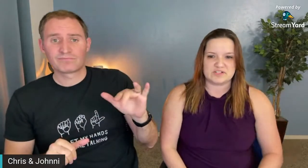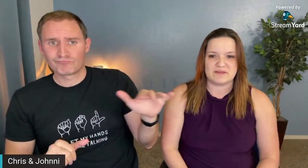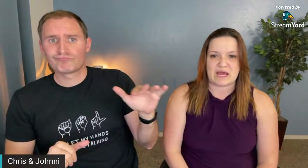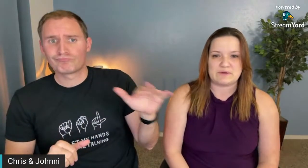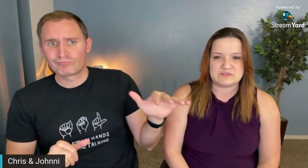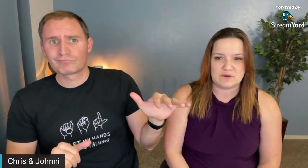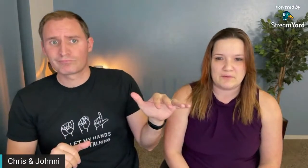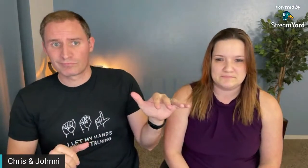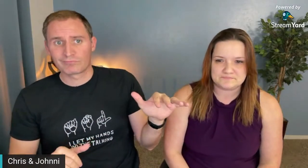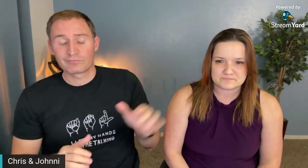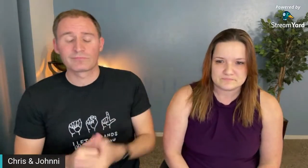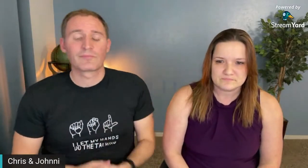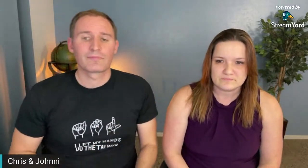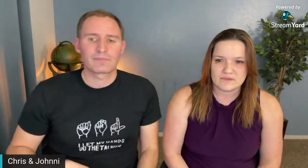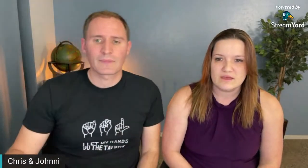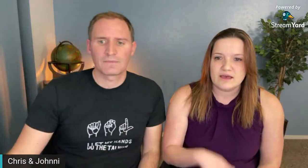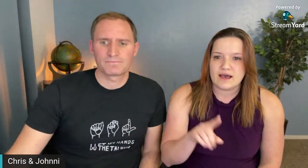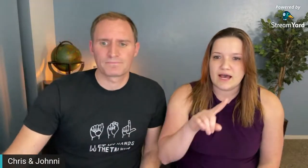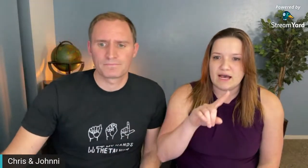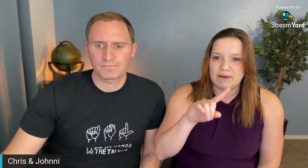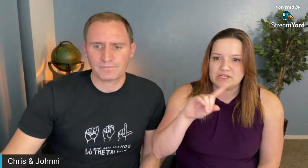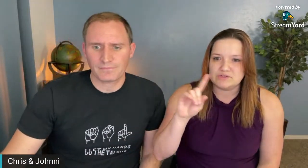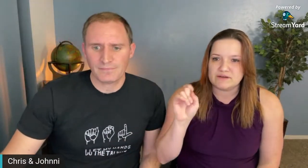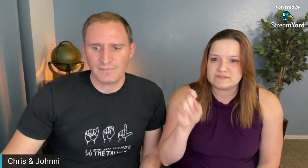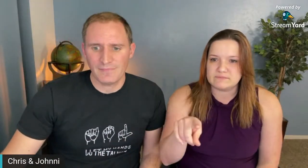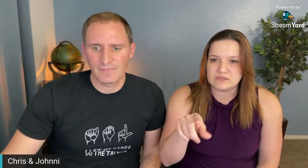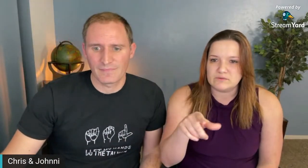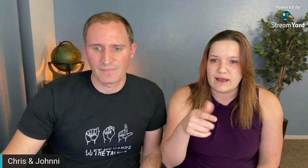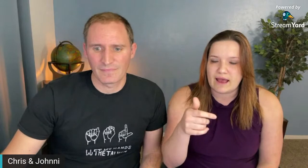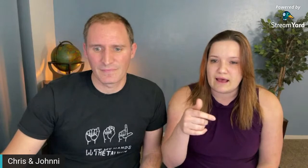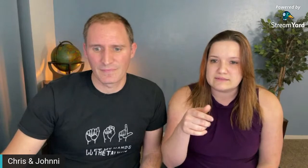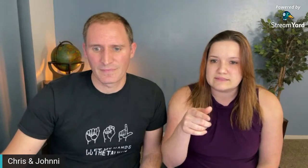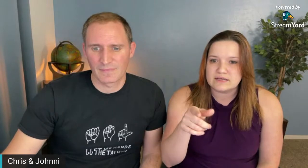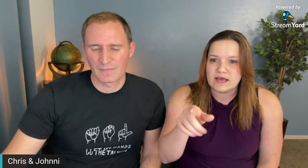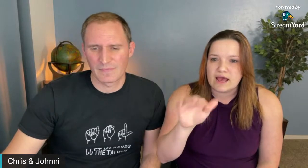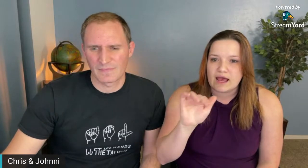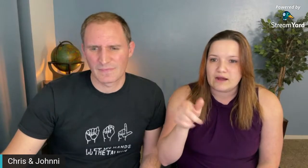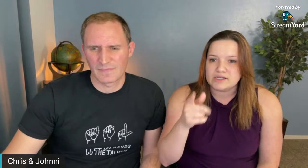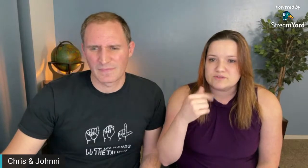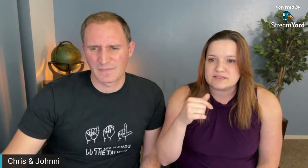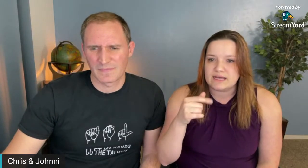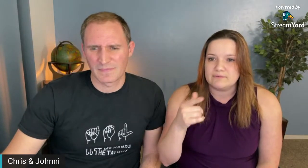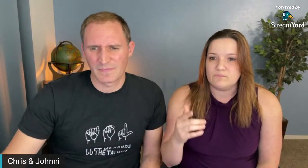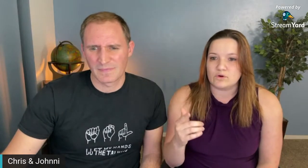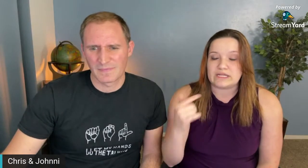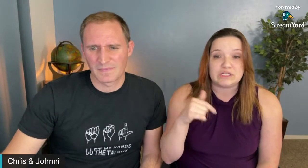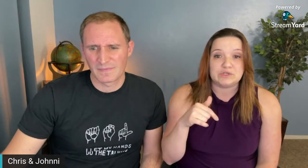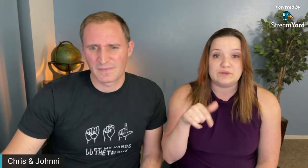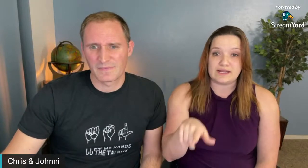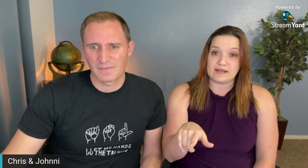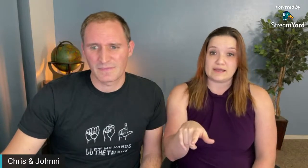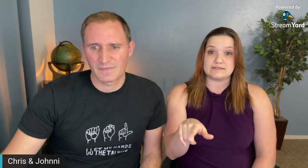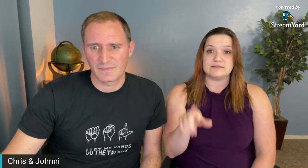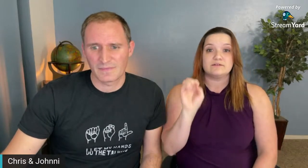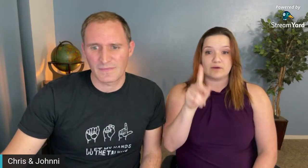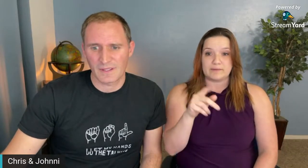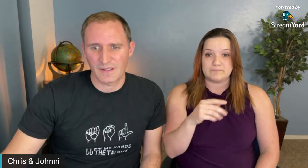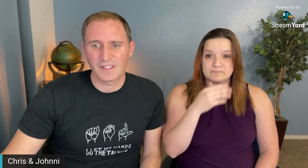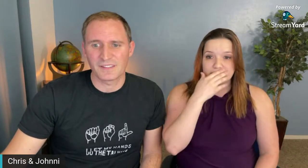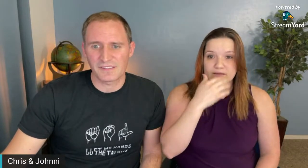spell that way as well. I do have somebody who asked, how do you sign morning, noon, and night? Okay. I did see